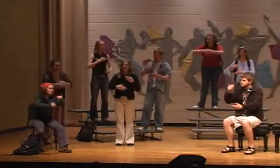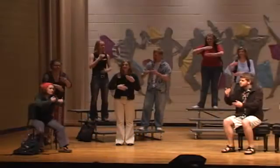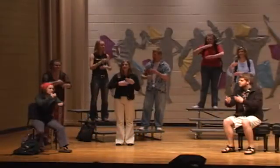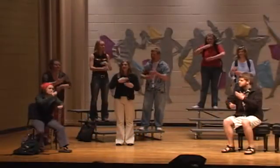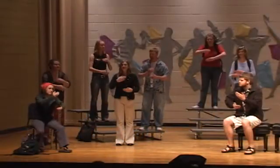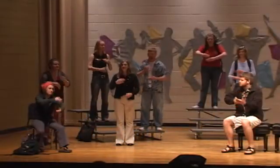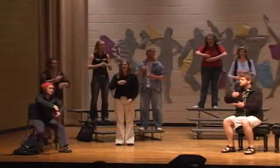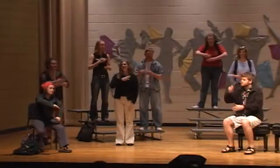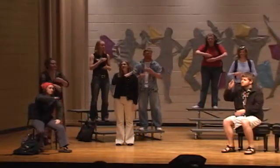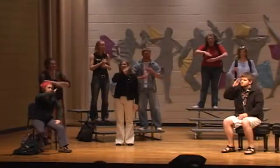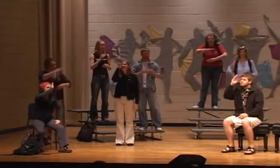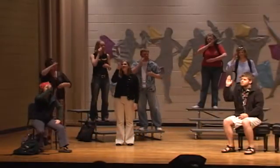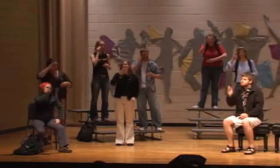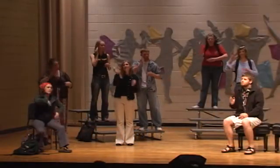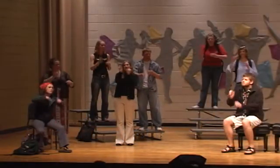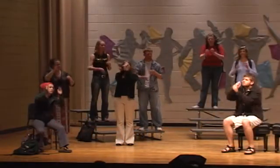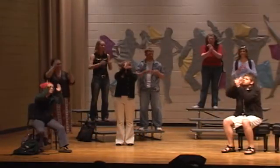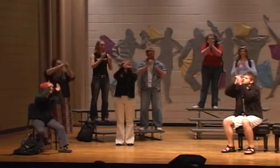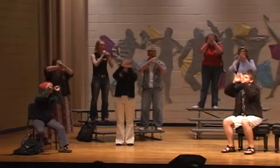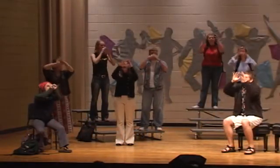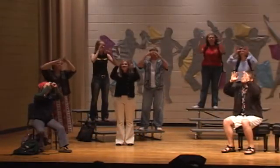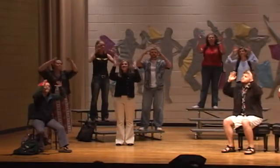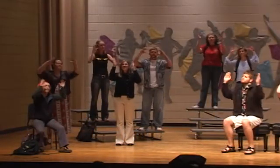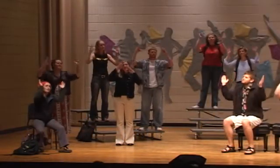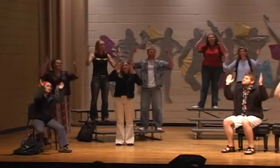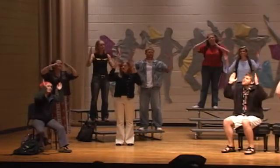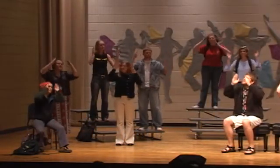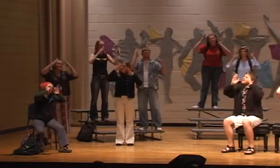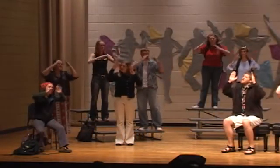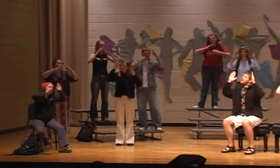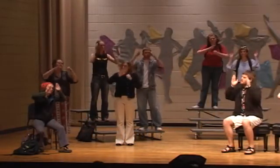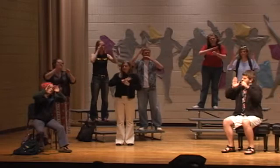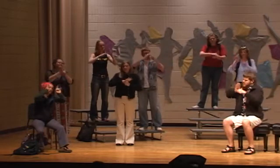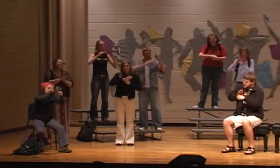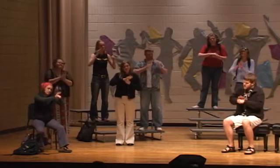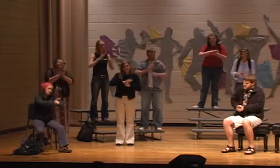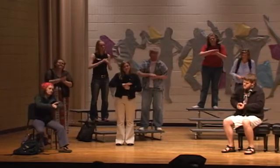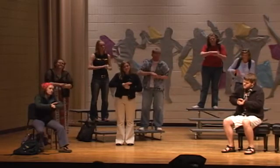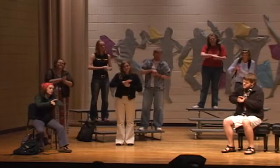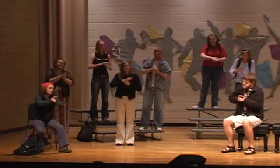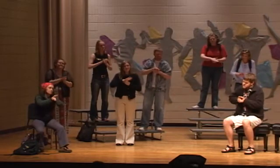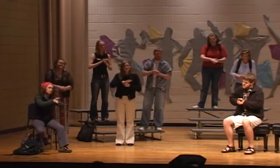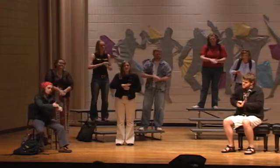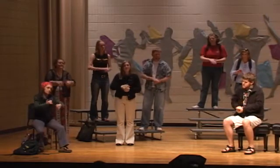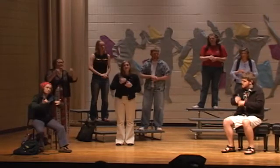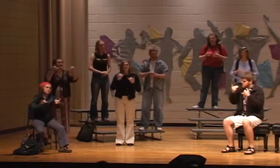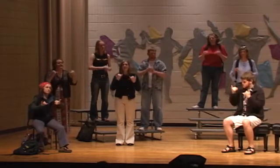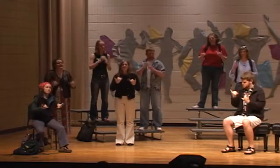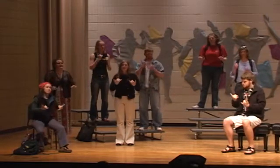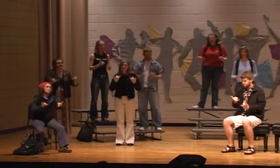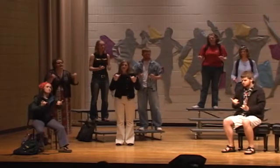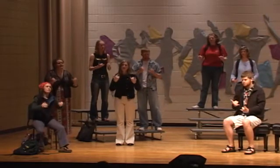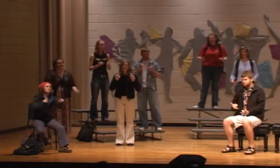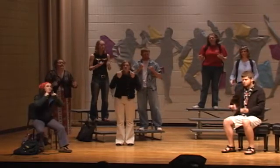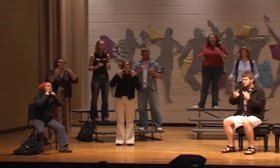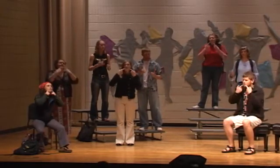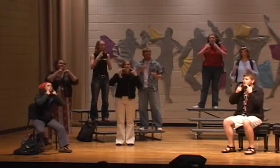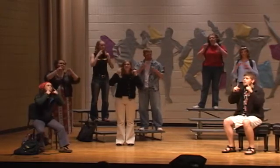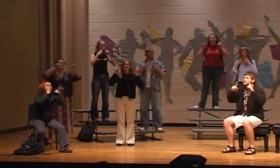journey, never dreaming what we'd have to go through. Now here we